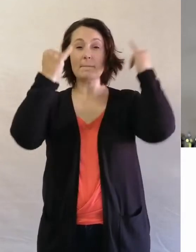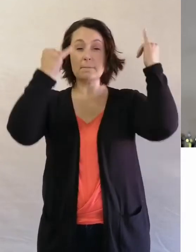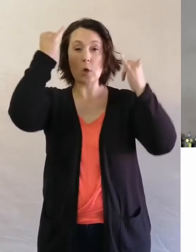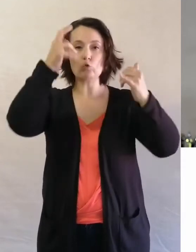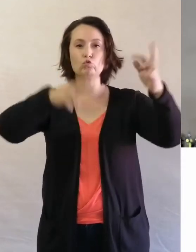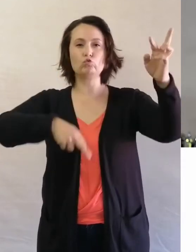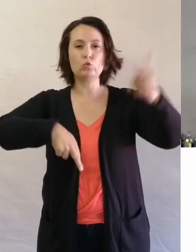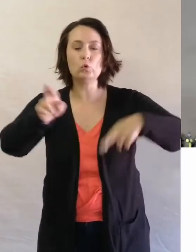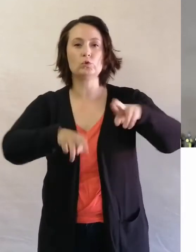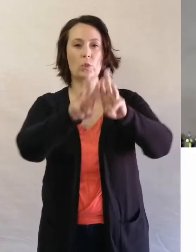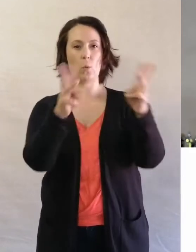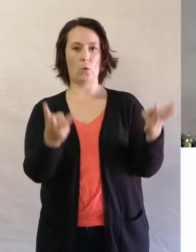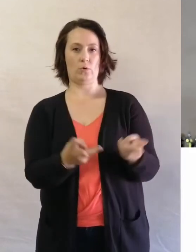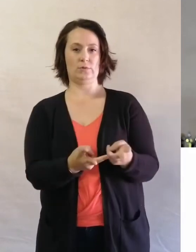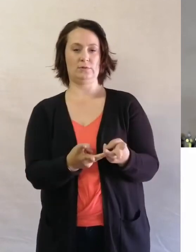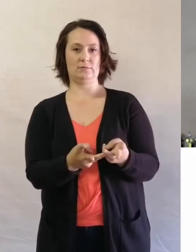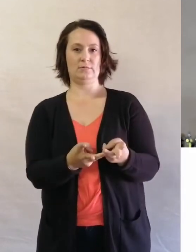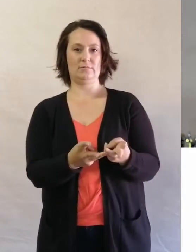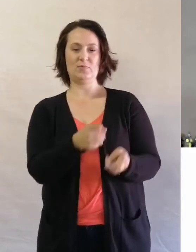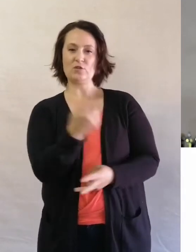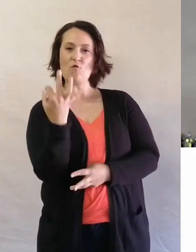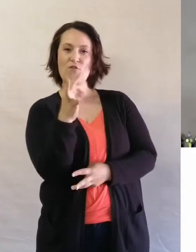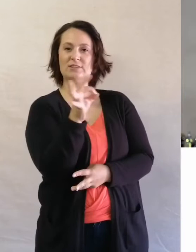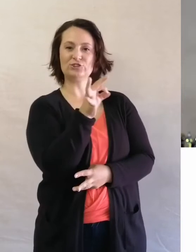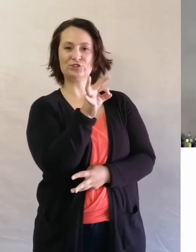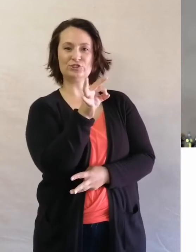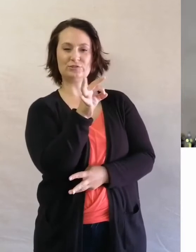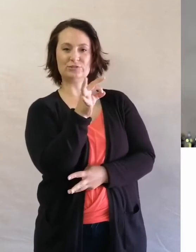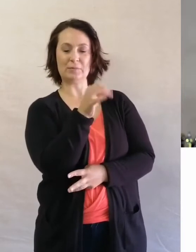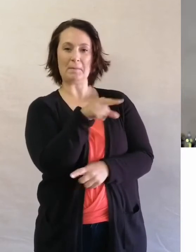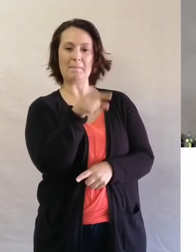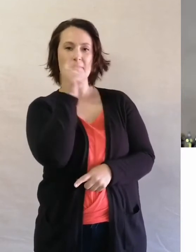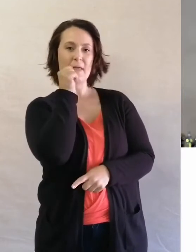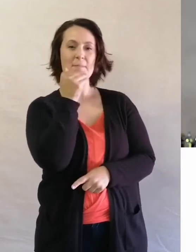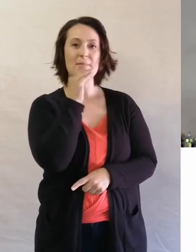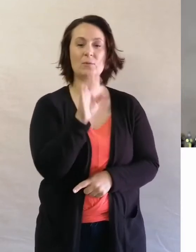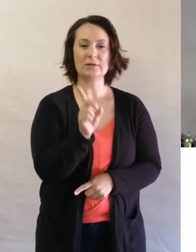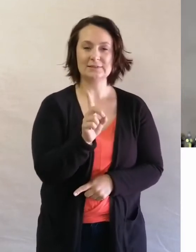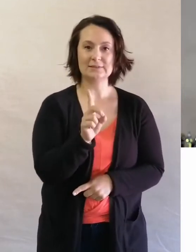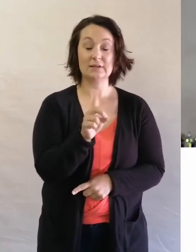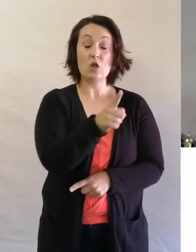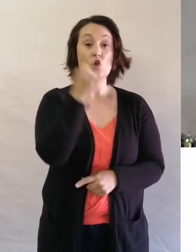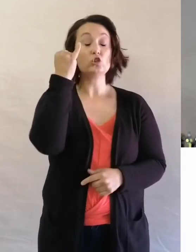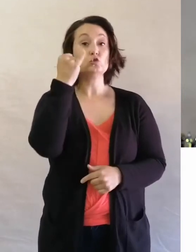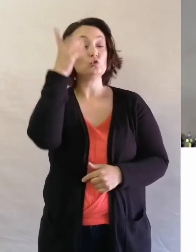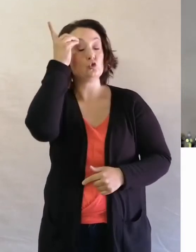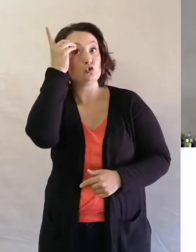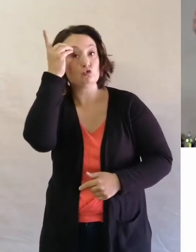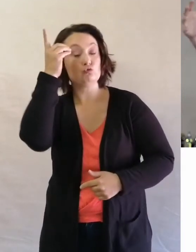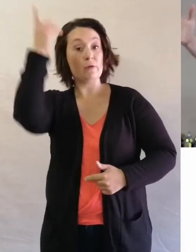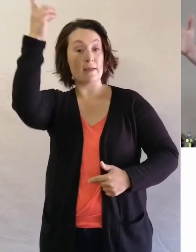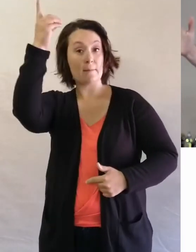world. What did that little French emperor mean? Well, he meant those who dare to dream